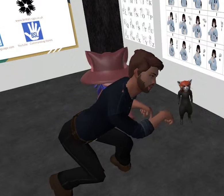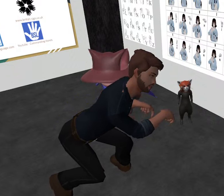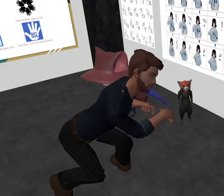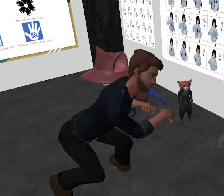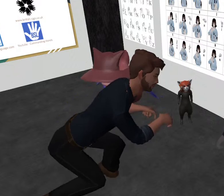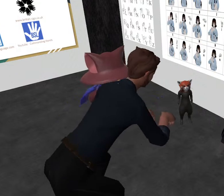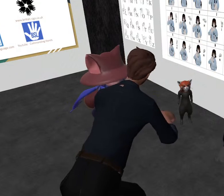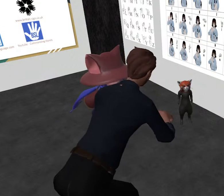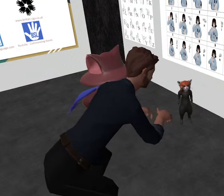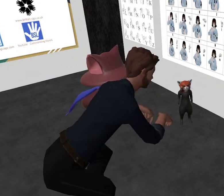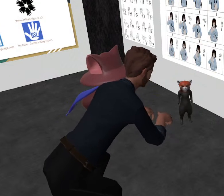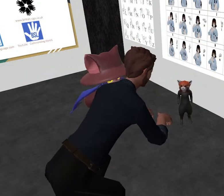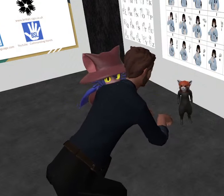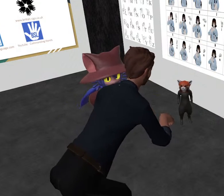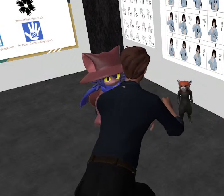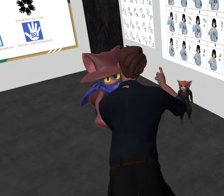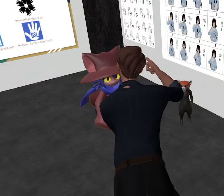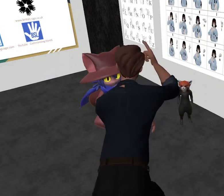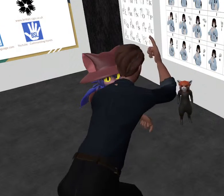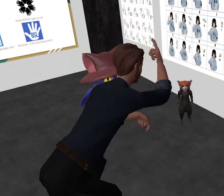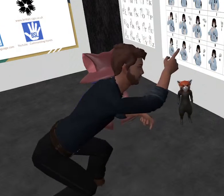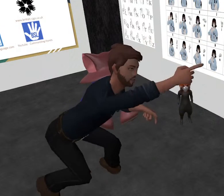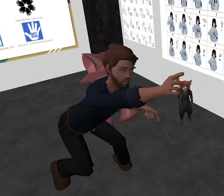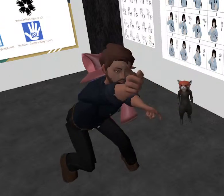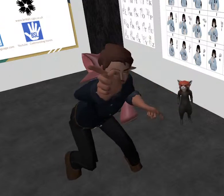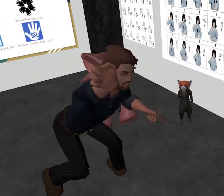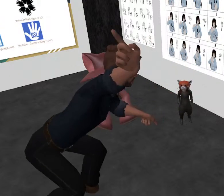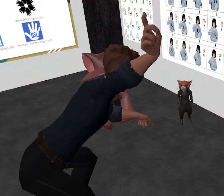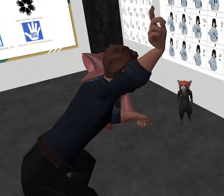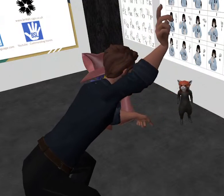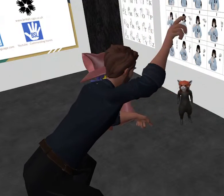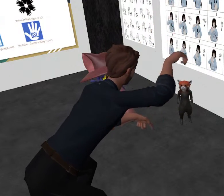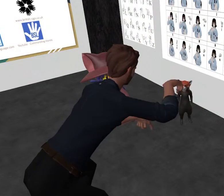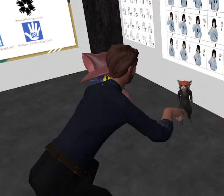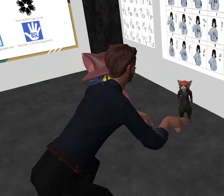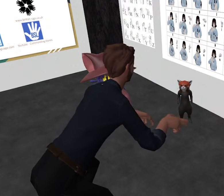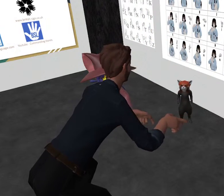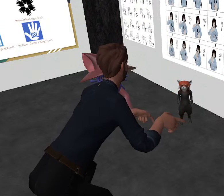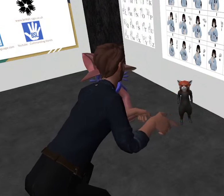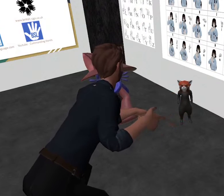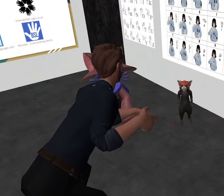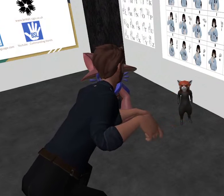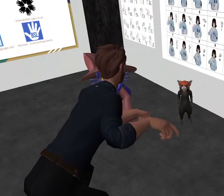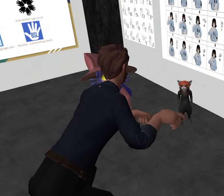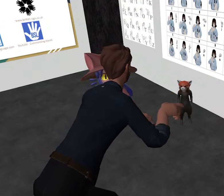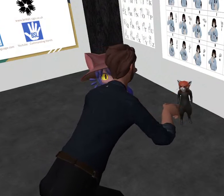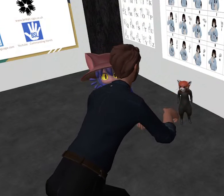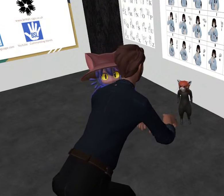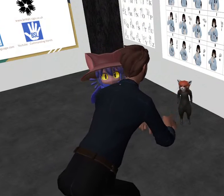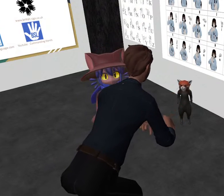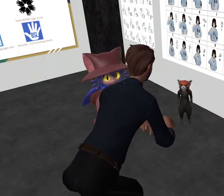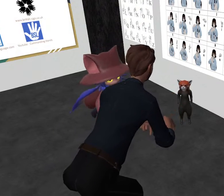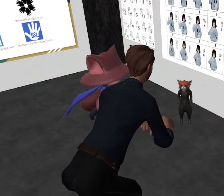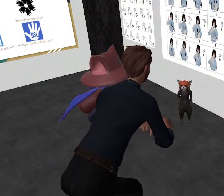I don't think this one does. No, not this one, but some of the other worlds, there's portals in the back. Some of those do. Yeah.